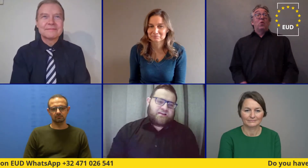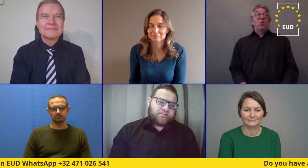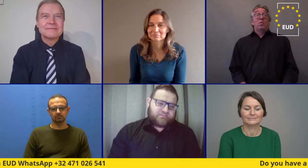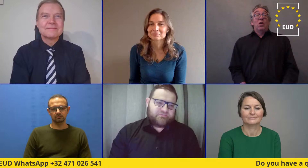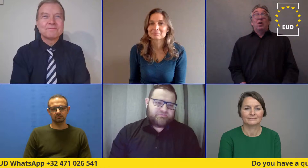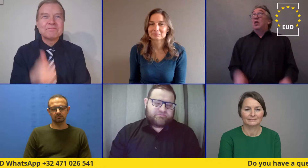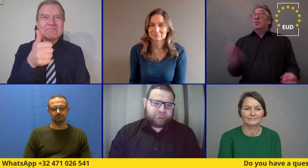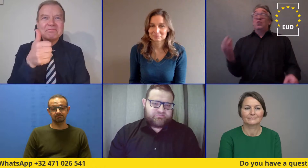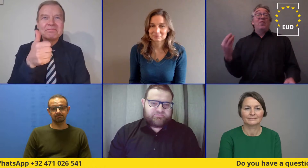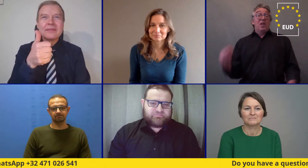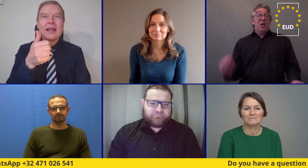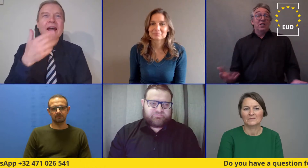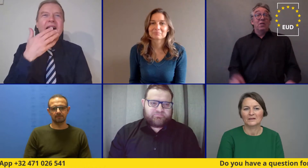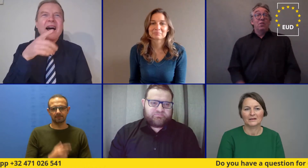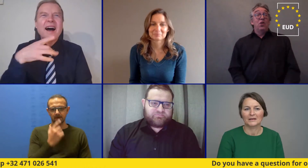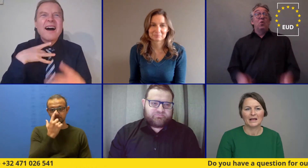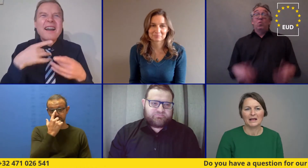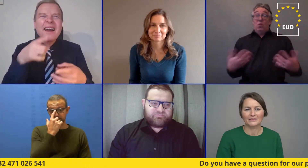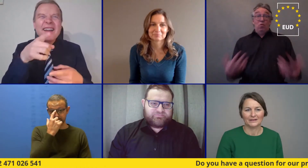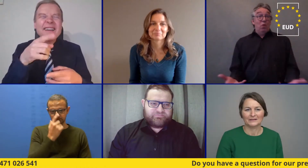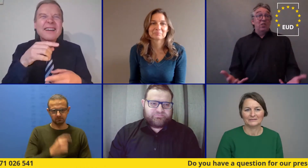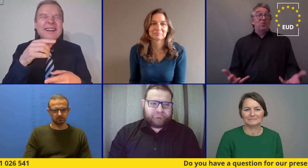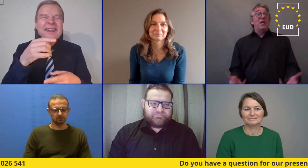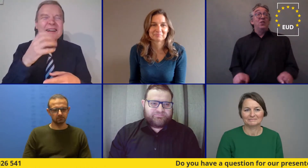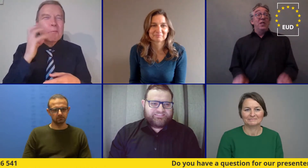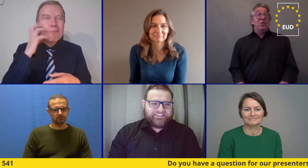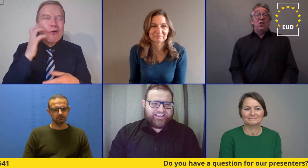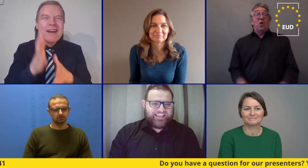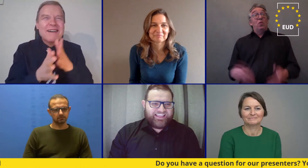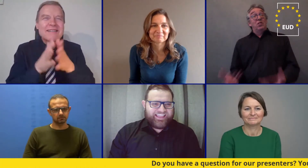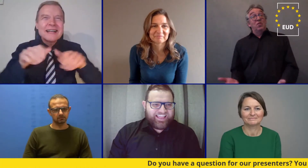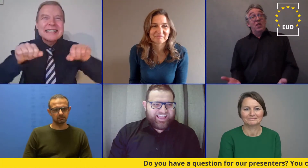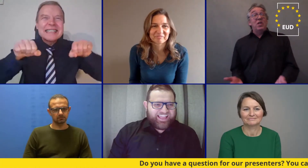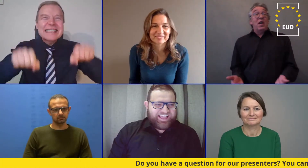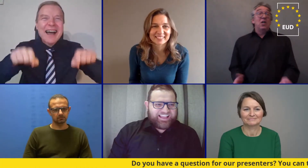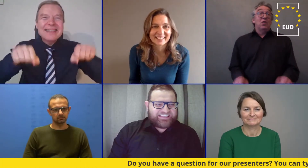for traffic lights. You know, when it's red, you need to stop. When it's green, you can go.